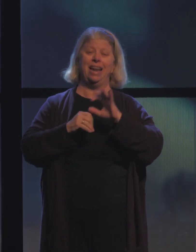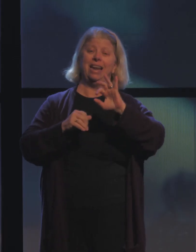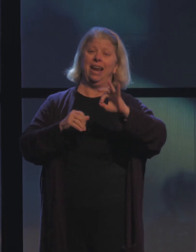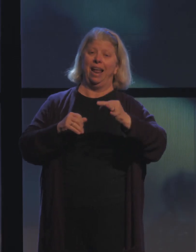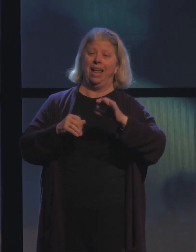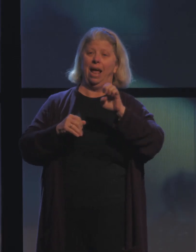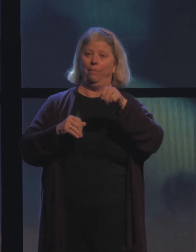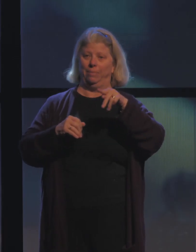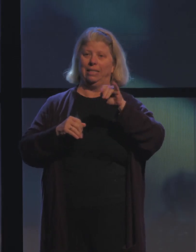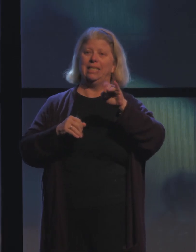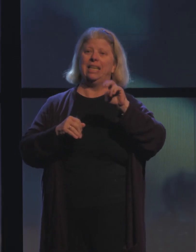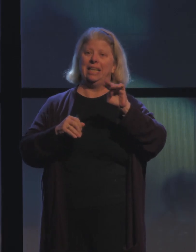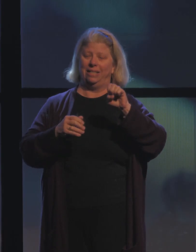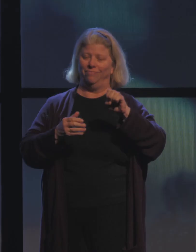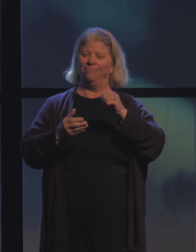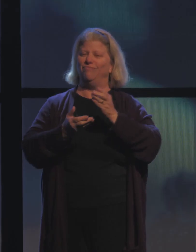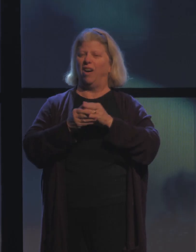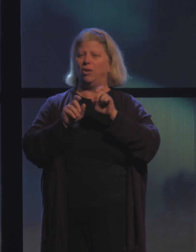Epstein files were released.